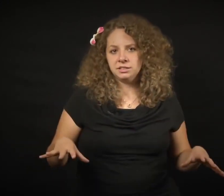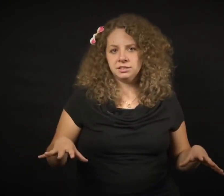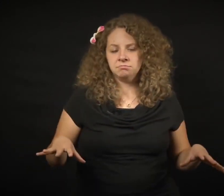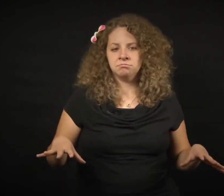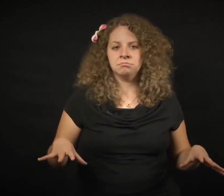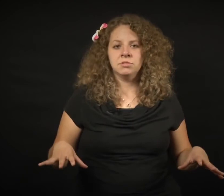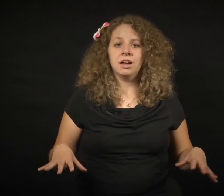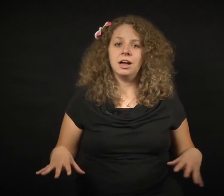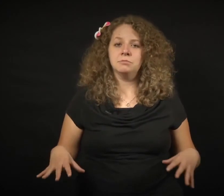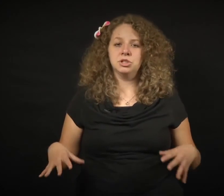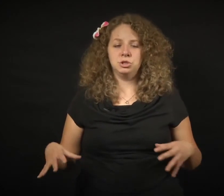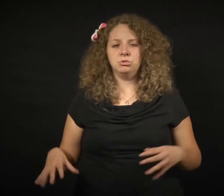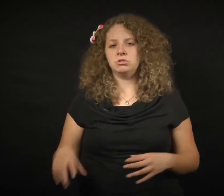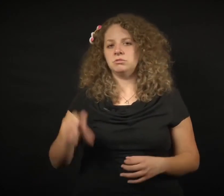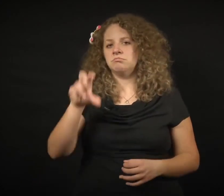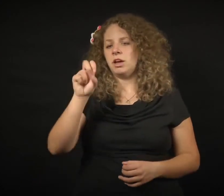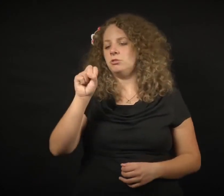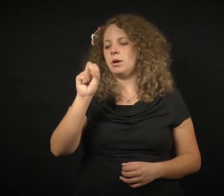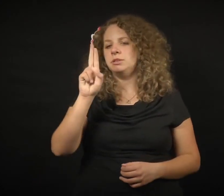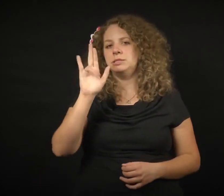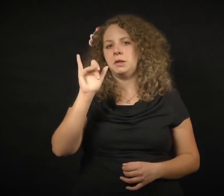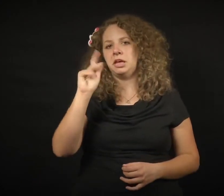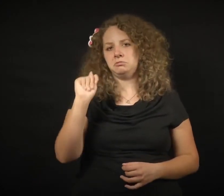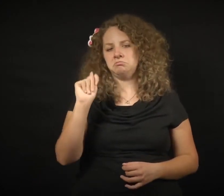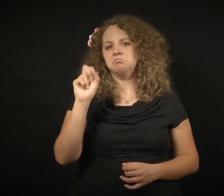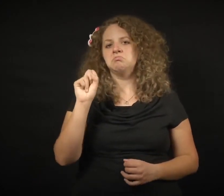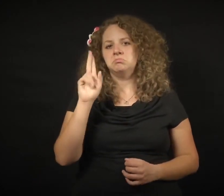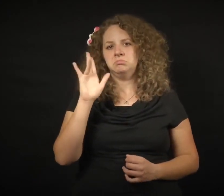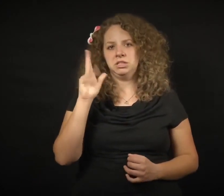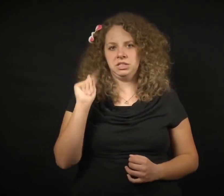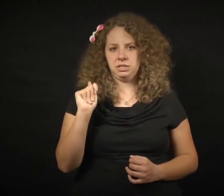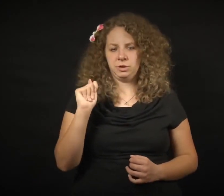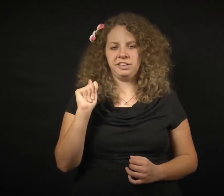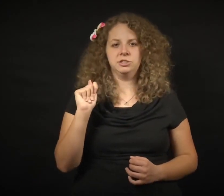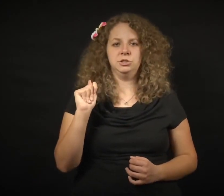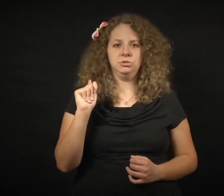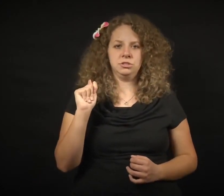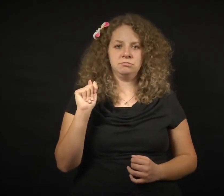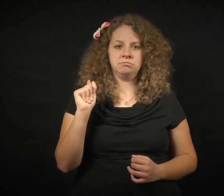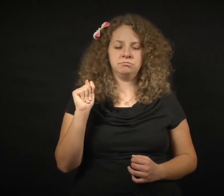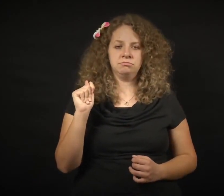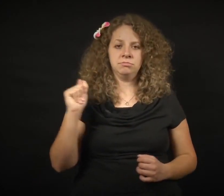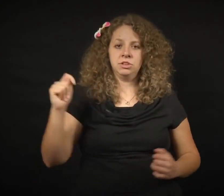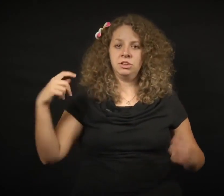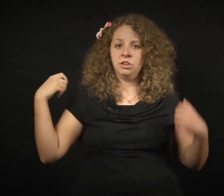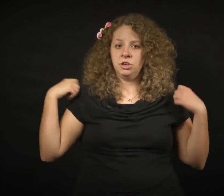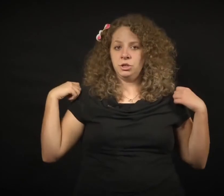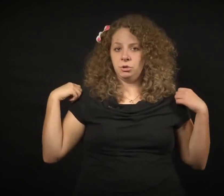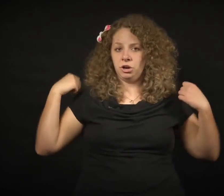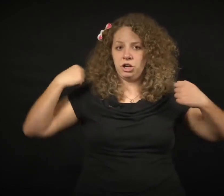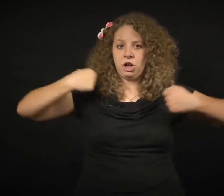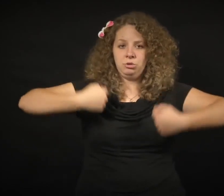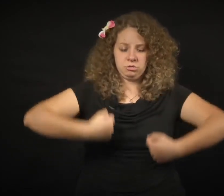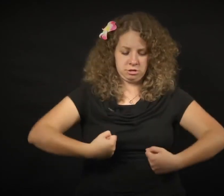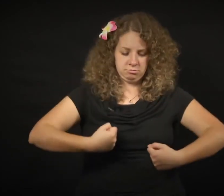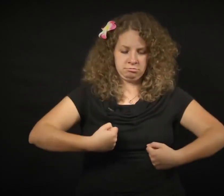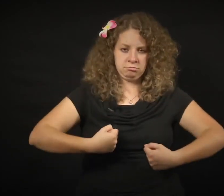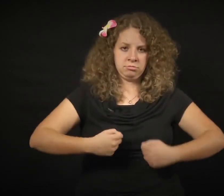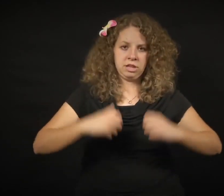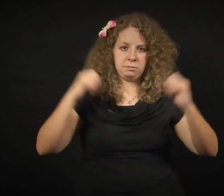dress. Suit, I would probably spell out. He's wearing a suit. Your coat, like